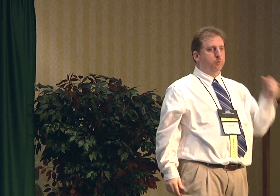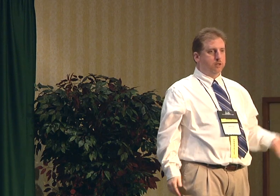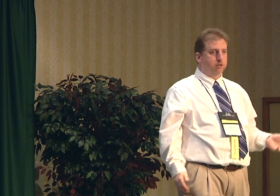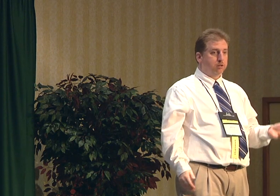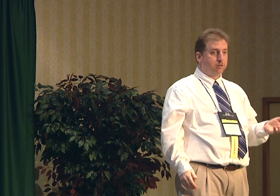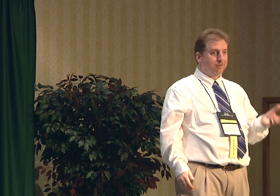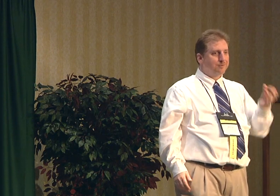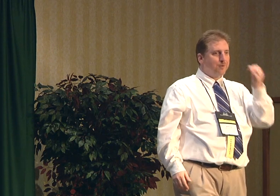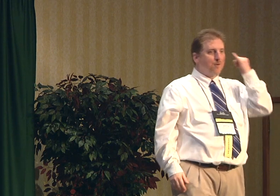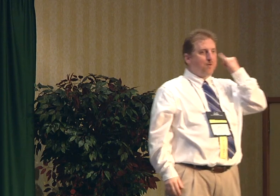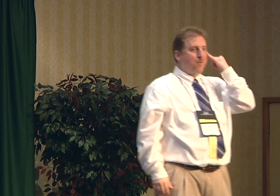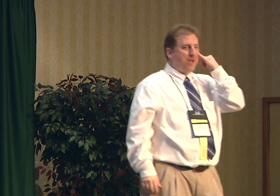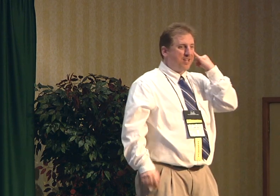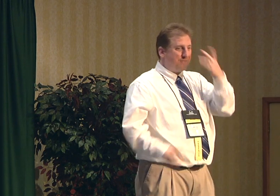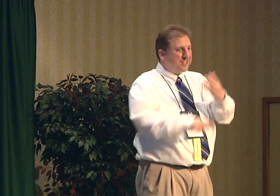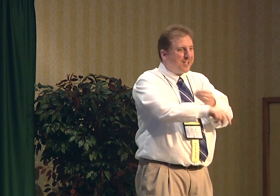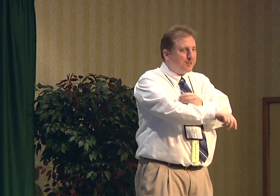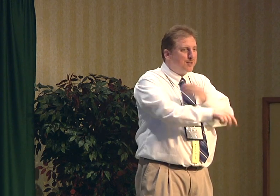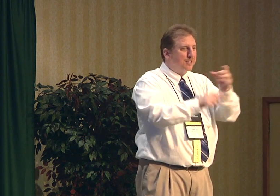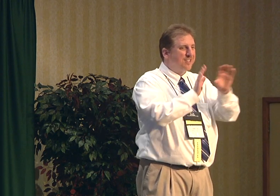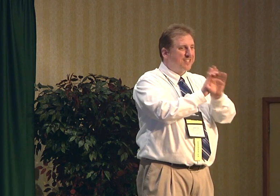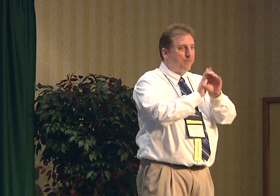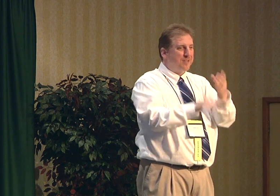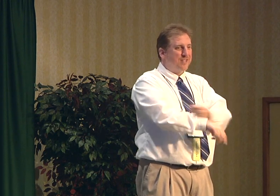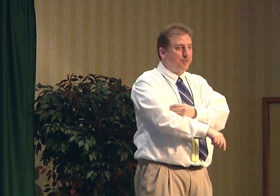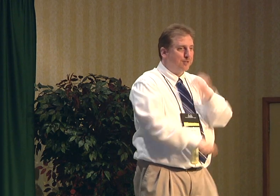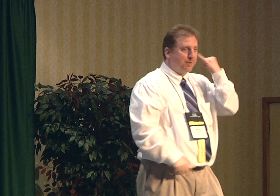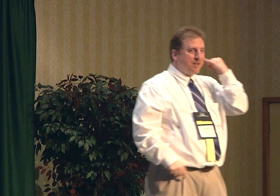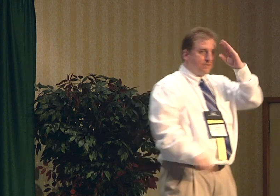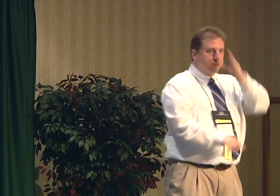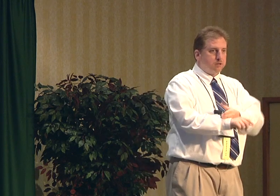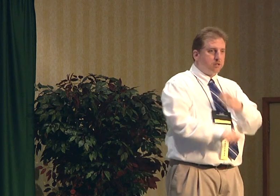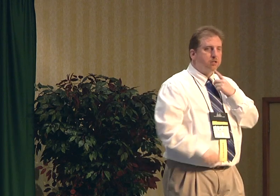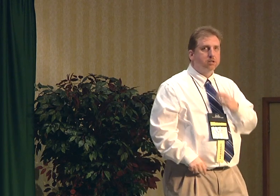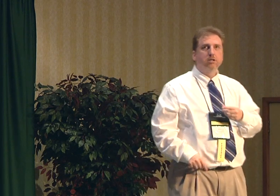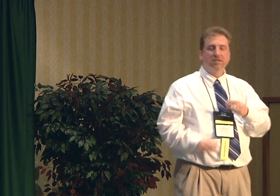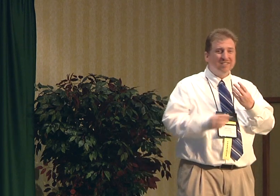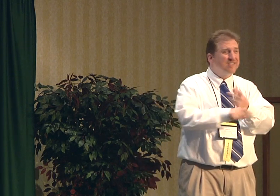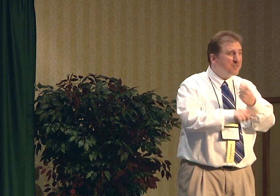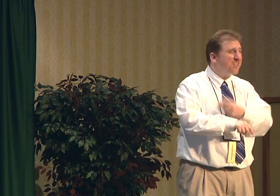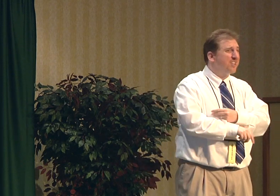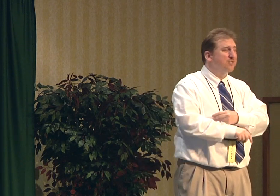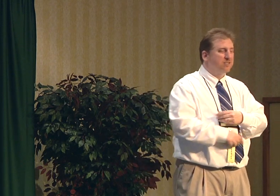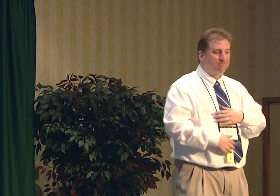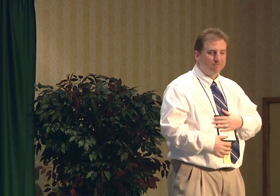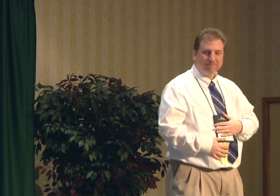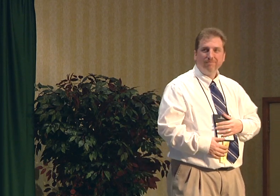afraid to be the carriers of bad news. So the cancer example that I shared earlier, I mean, if